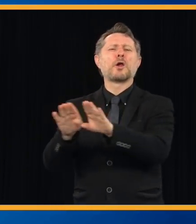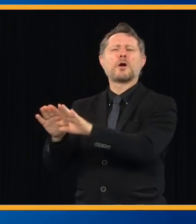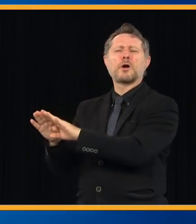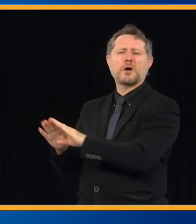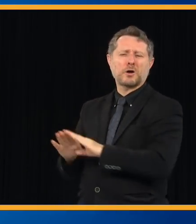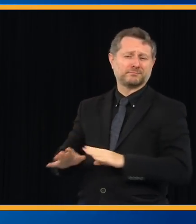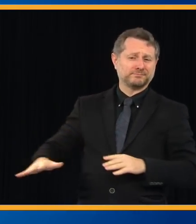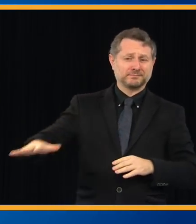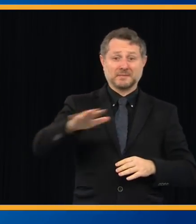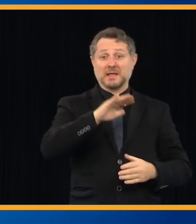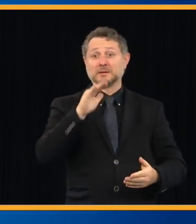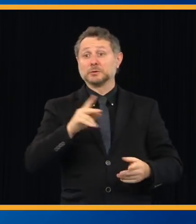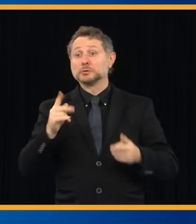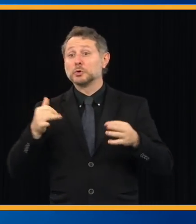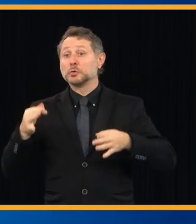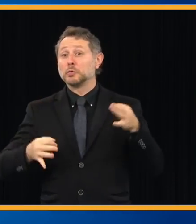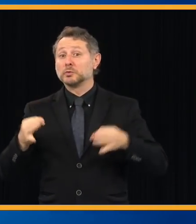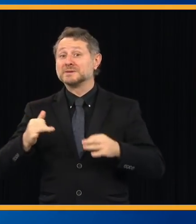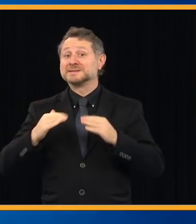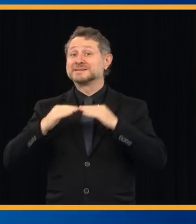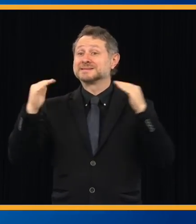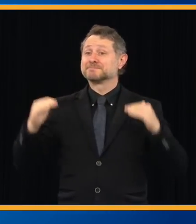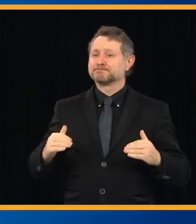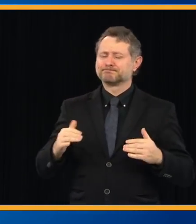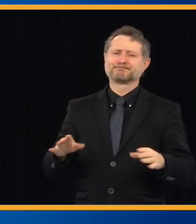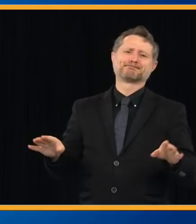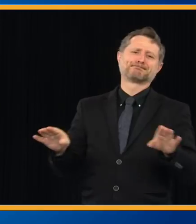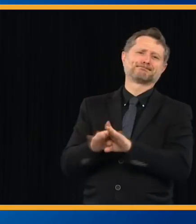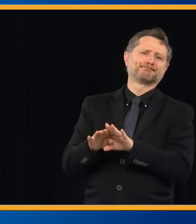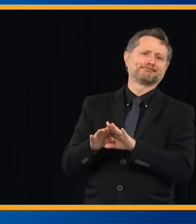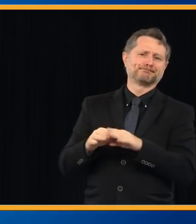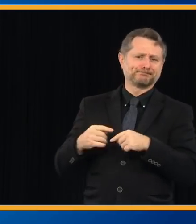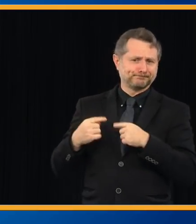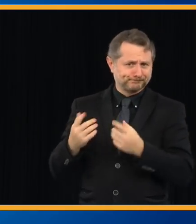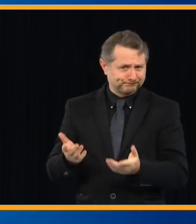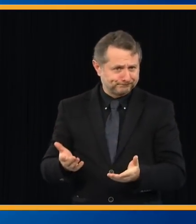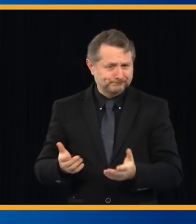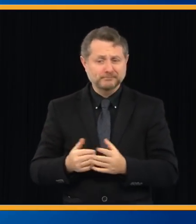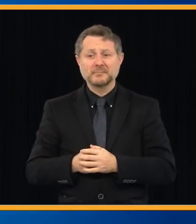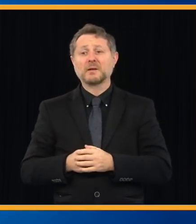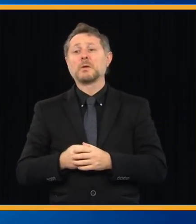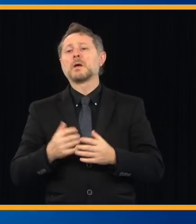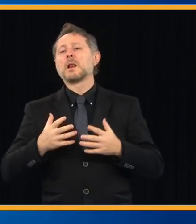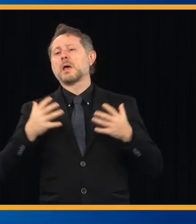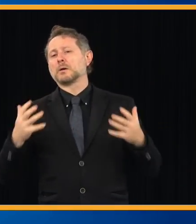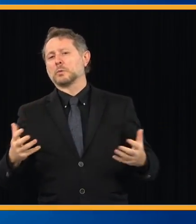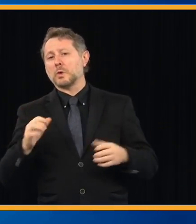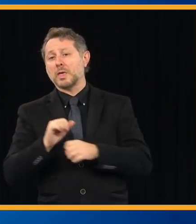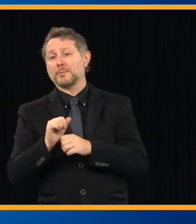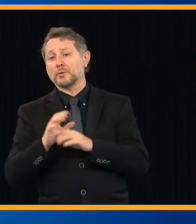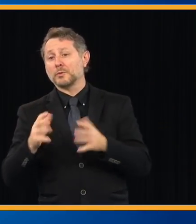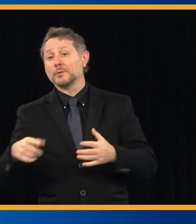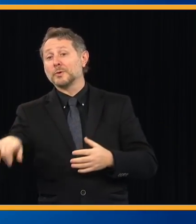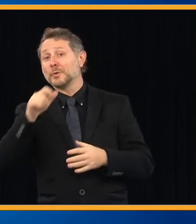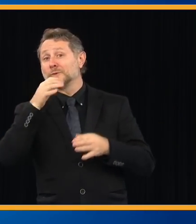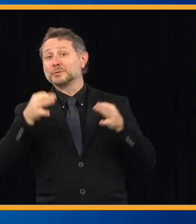operational. The court system is among them. It's done a lot of work thanks to what the court system has